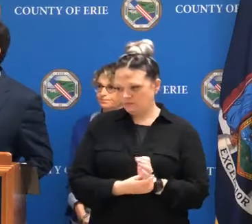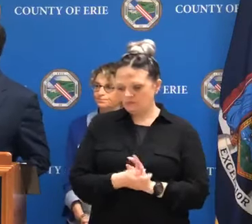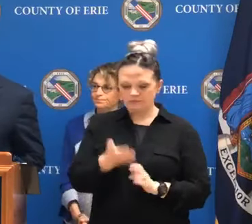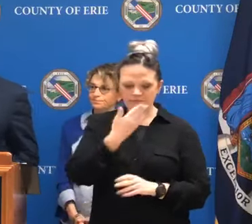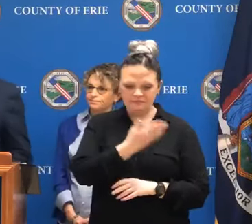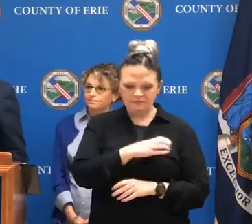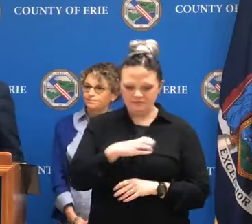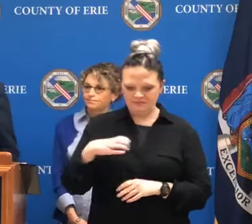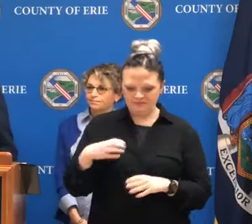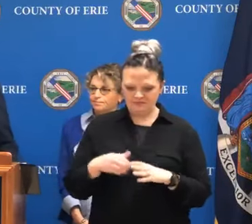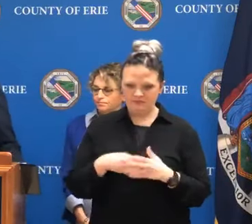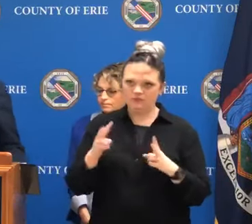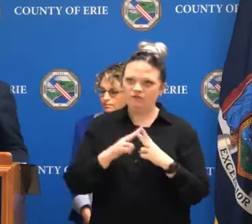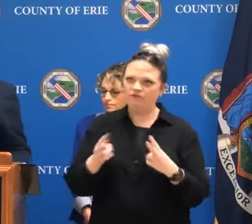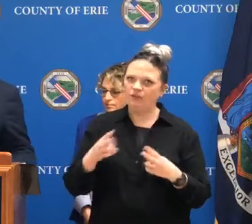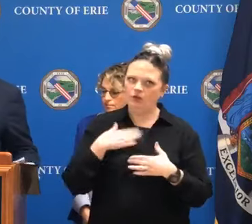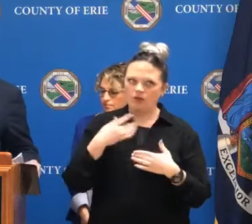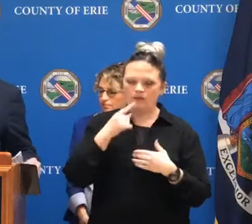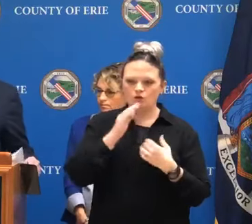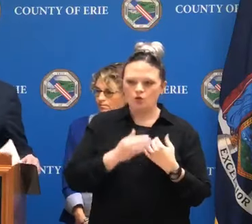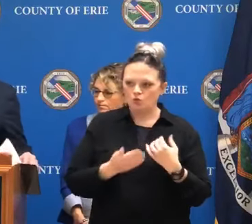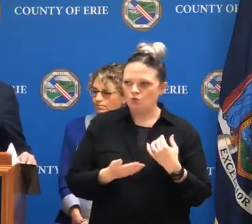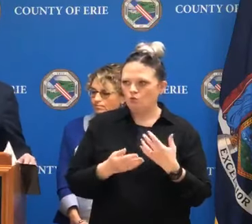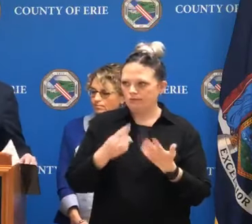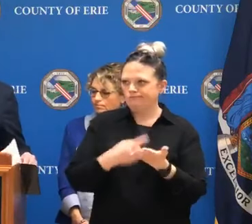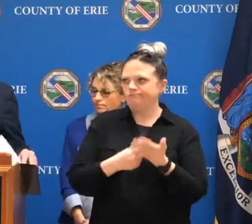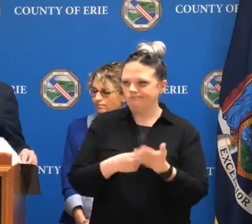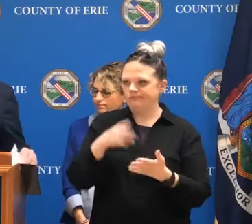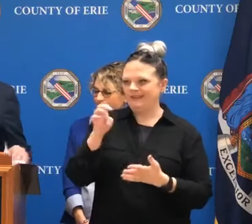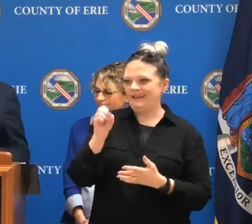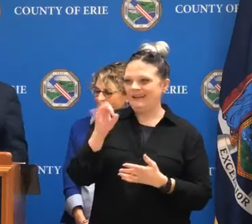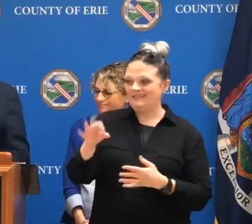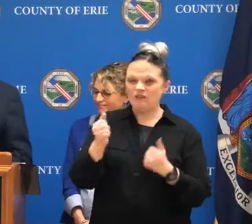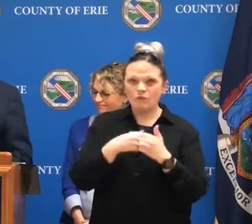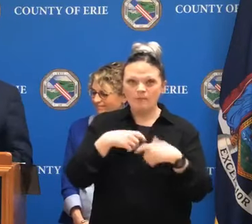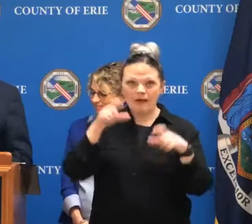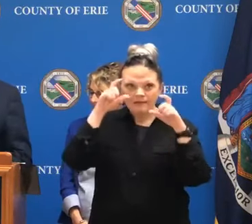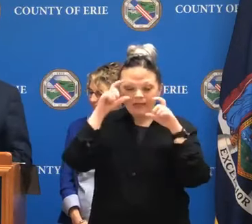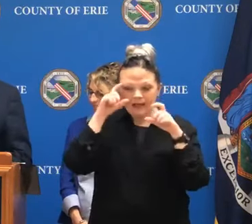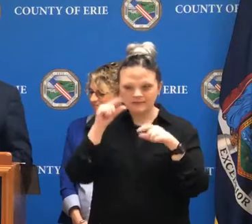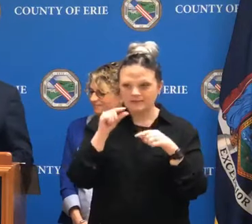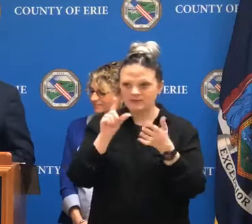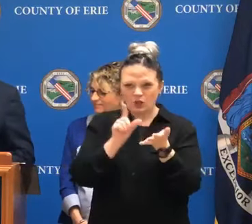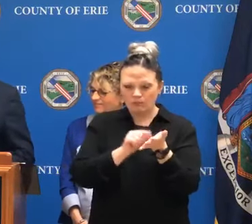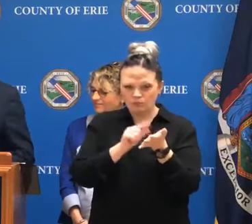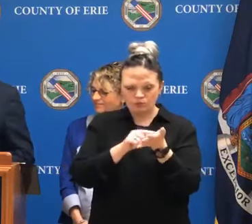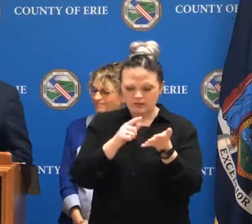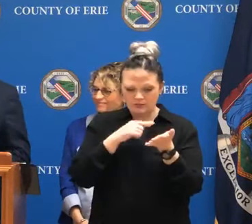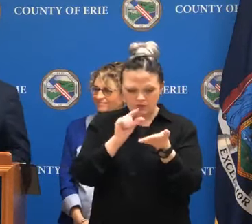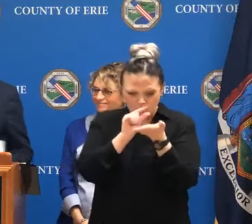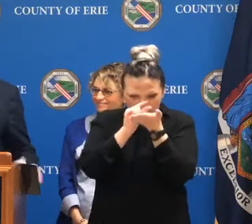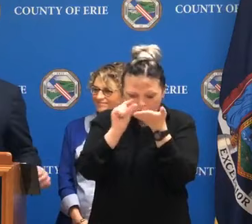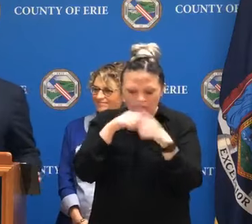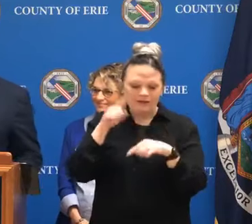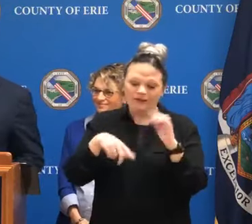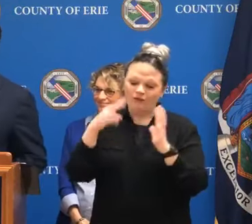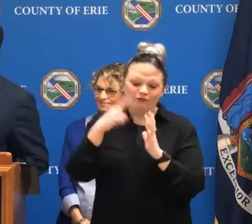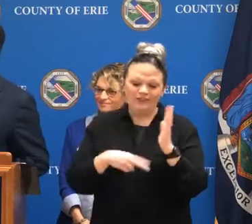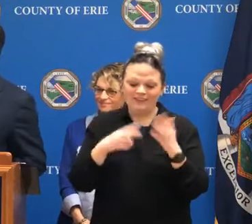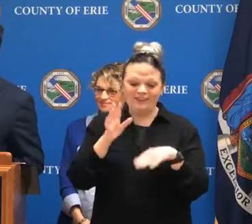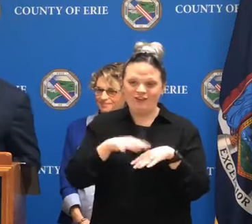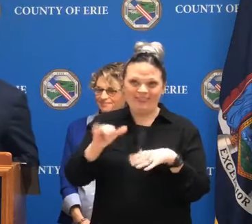Thank you, Commissioner Neverth. I'm very glad you covered the ESFs because even with my glasses on, the font is too small for me to read on